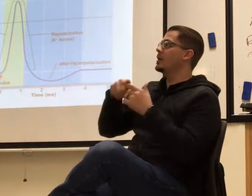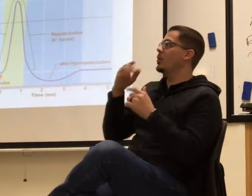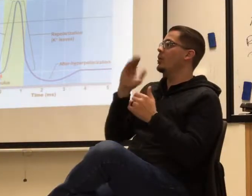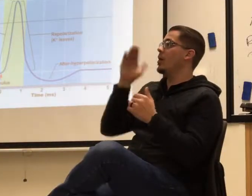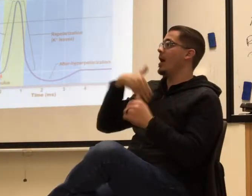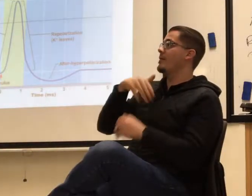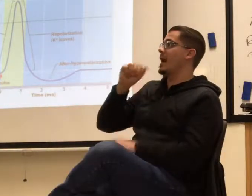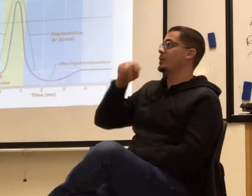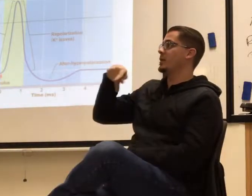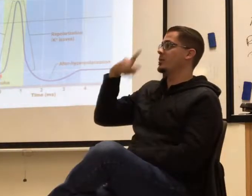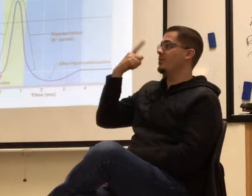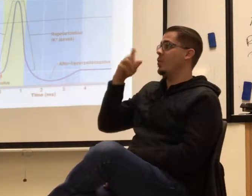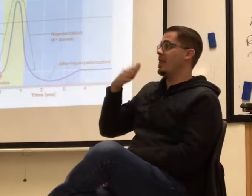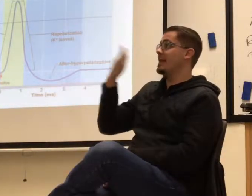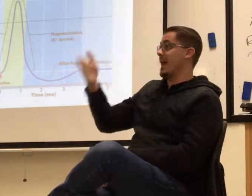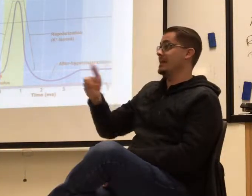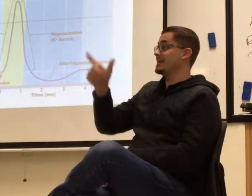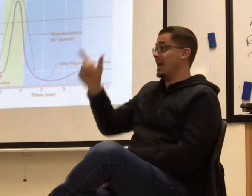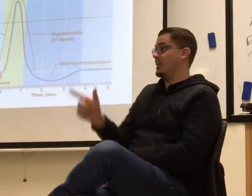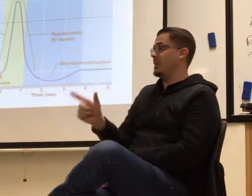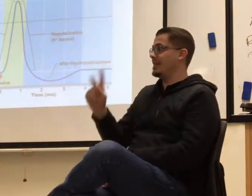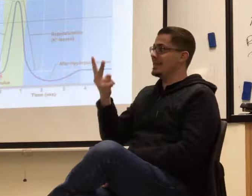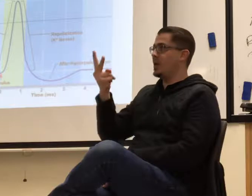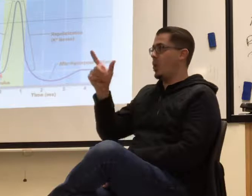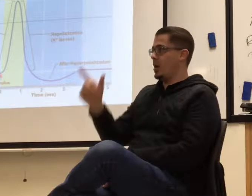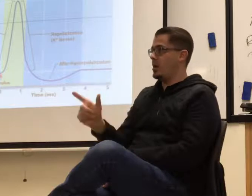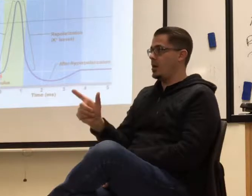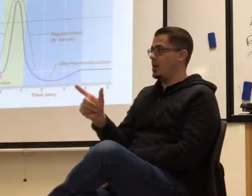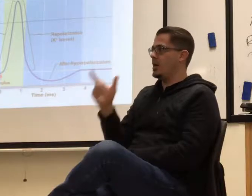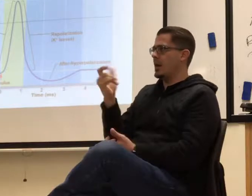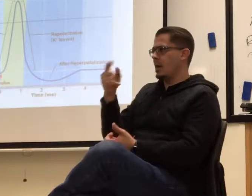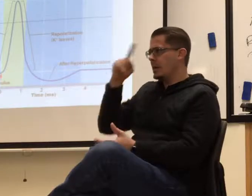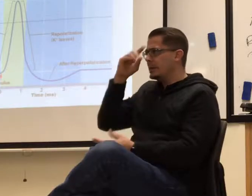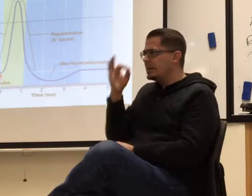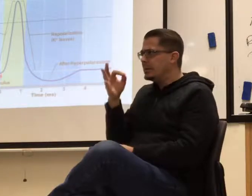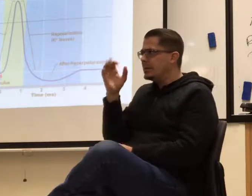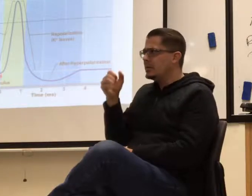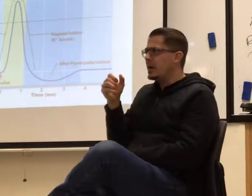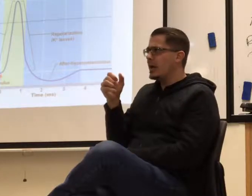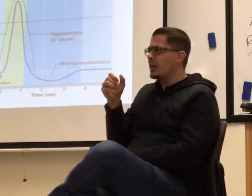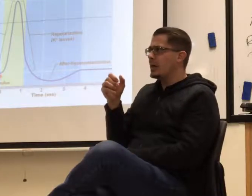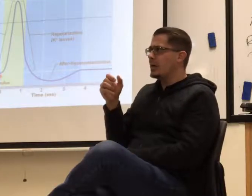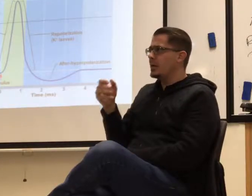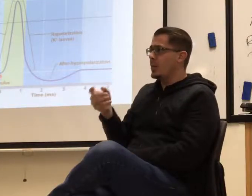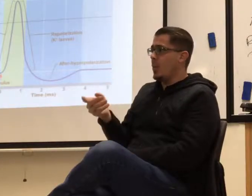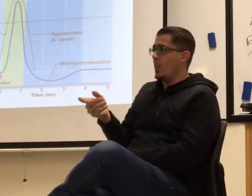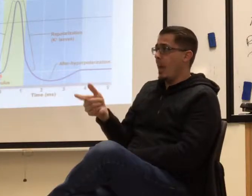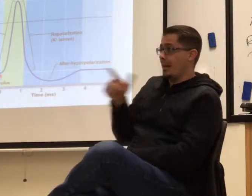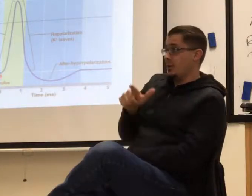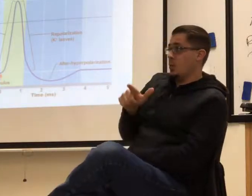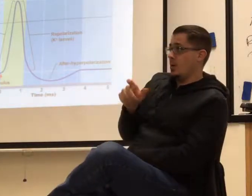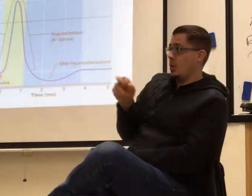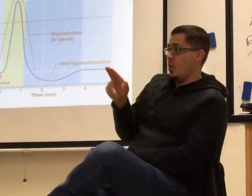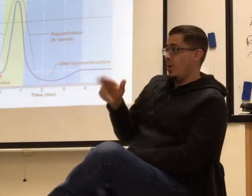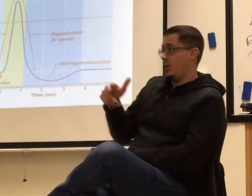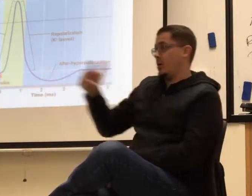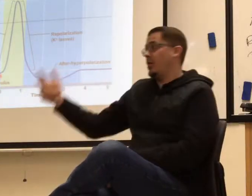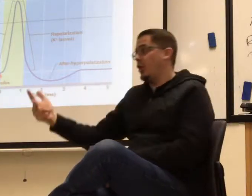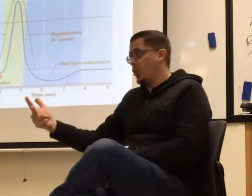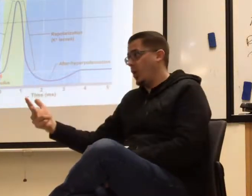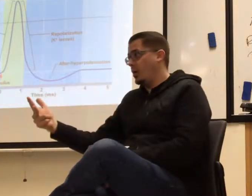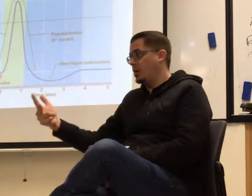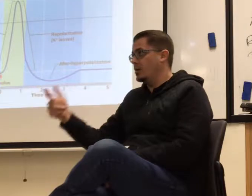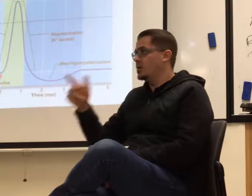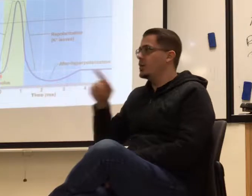next segment. In the second segment, now you kind of have a decision now. You could go back to the first one or to the third one. So it